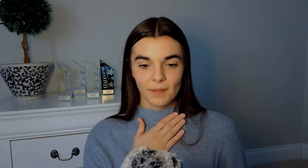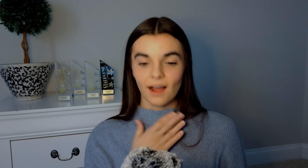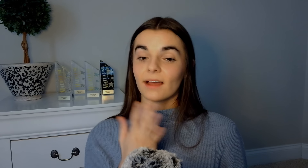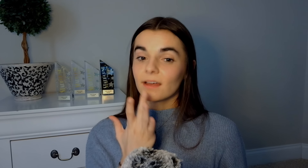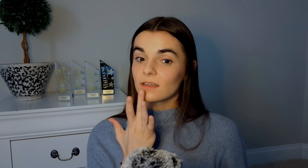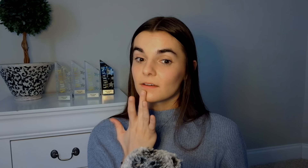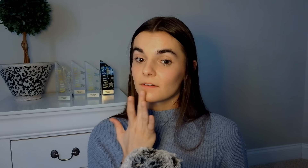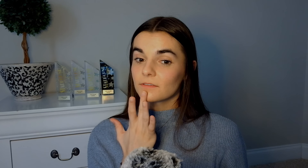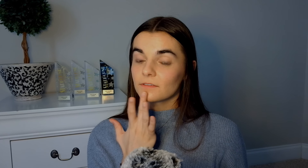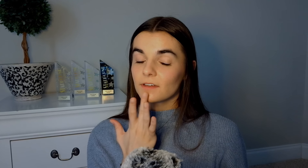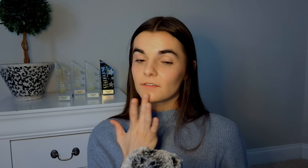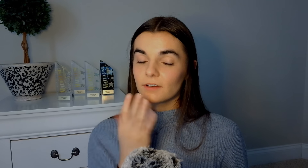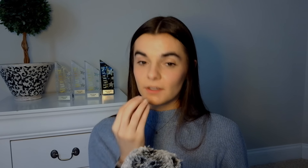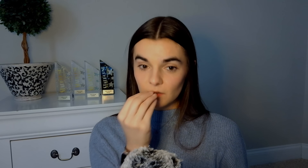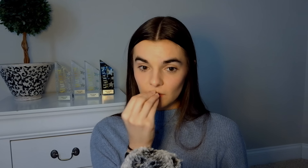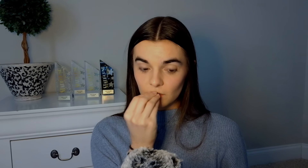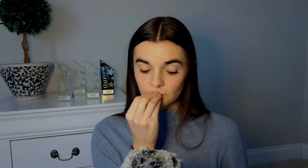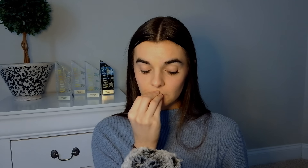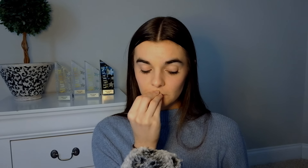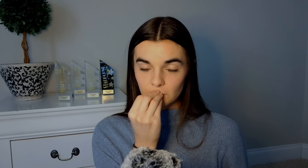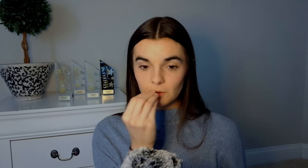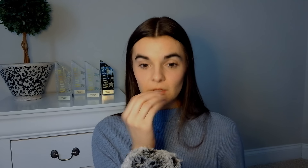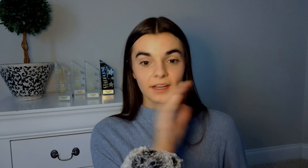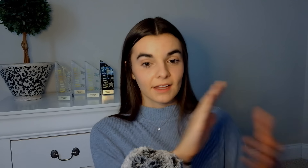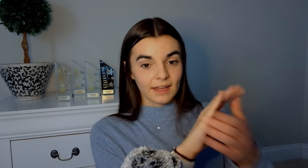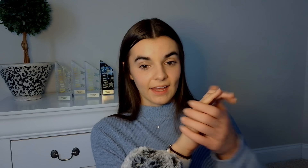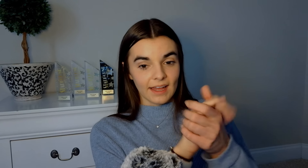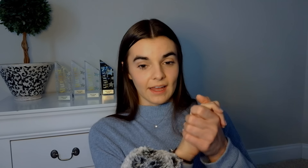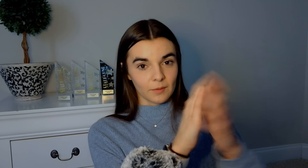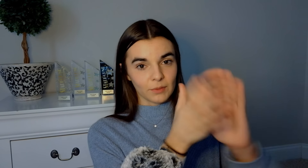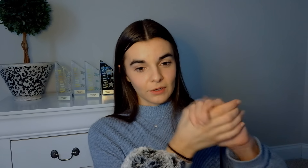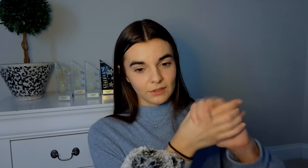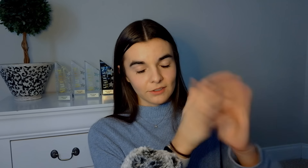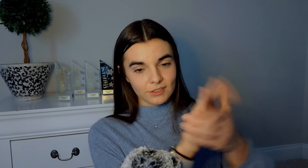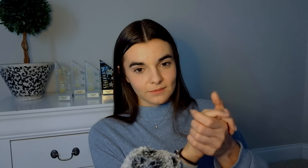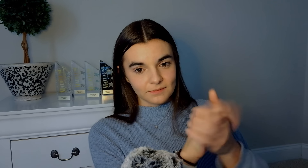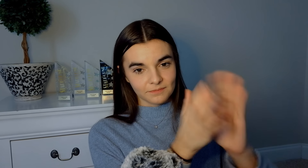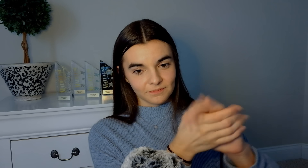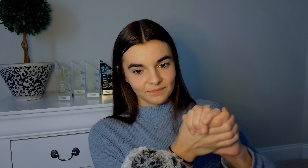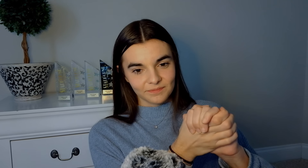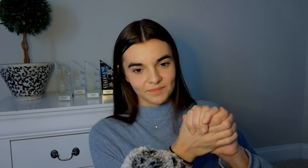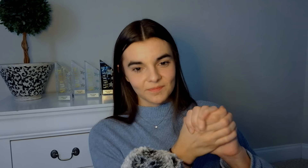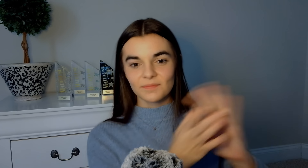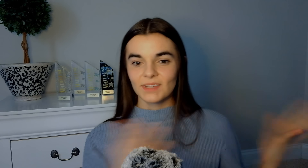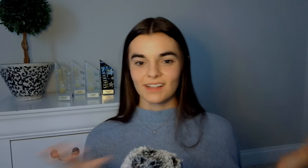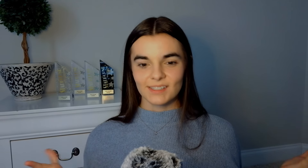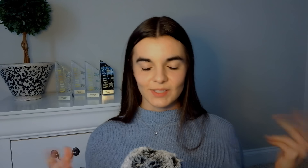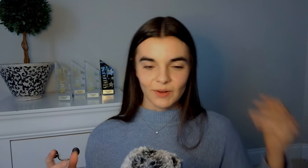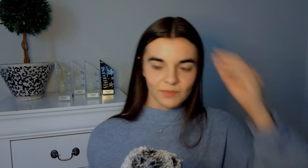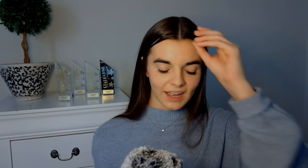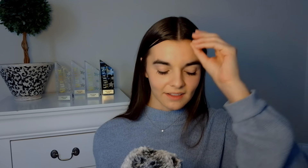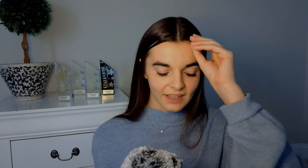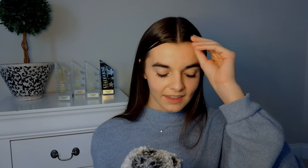My favorite food, hamburgers. So I like that